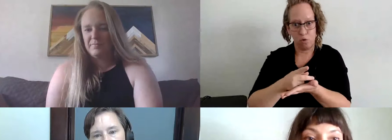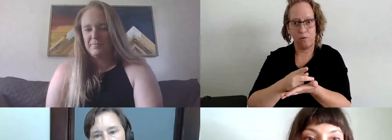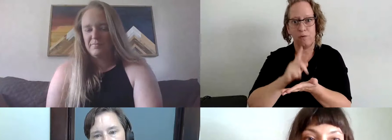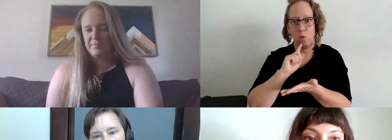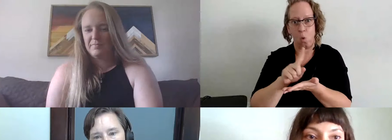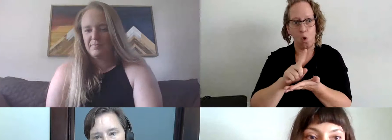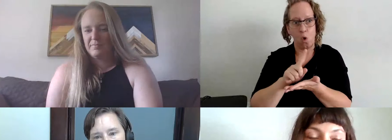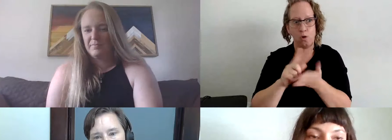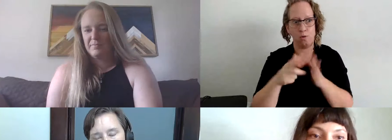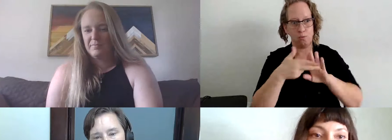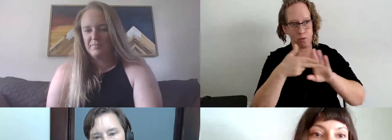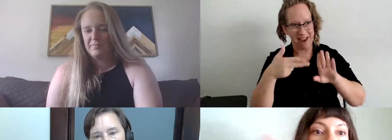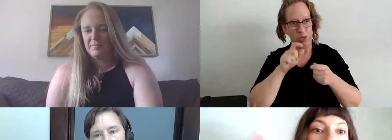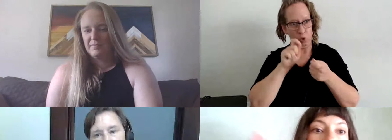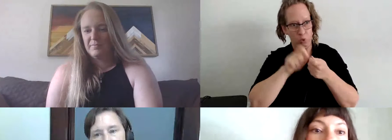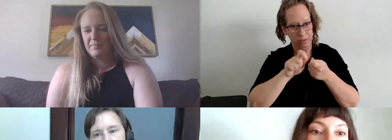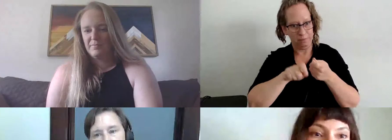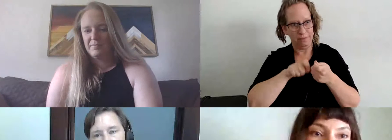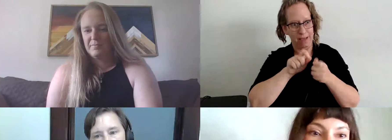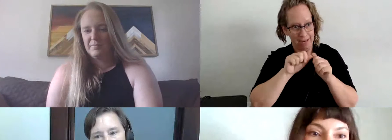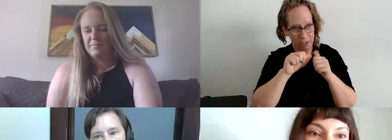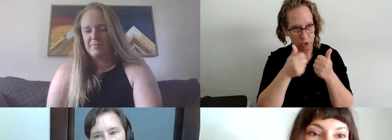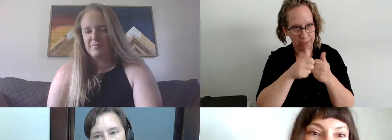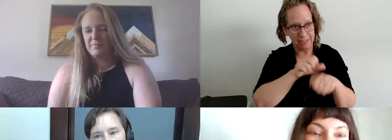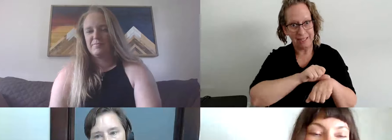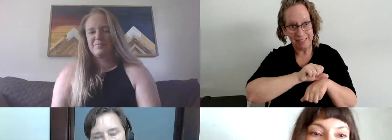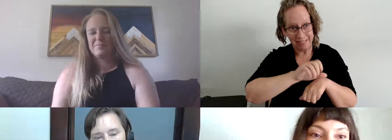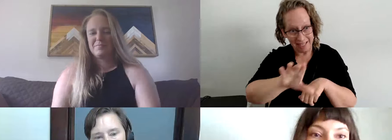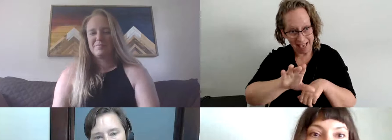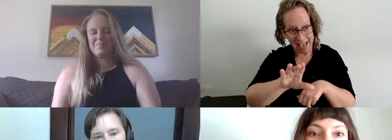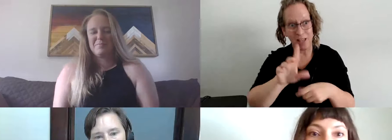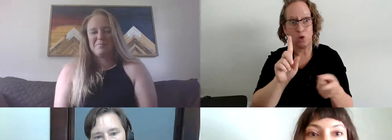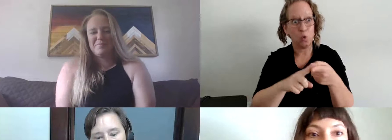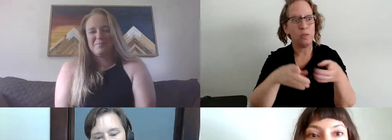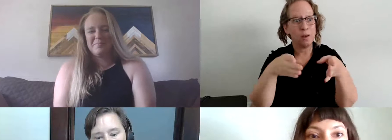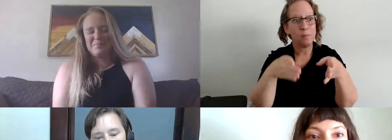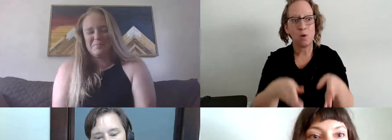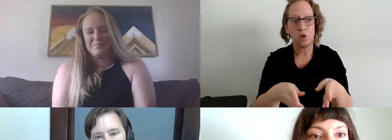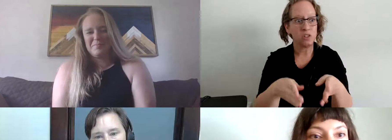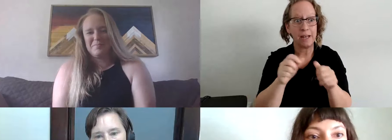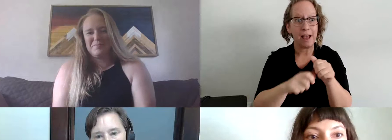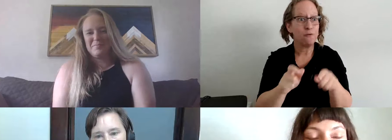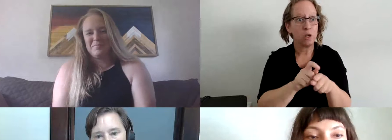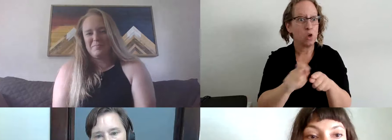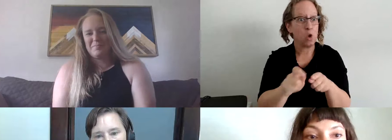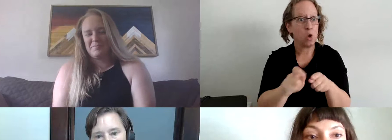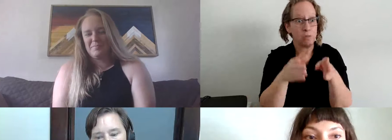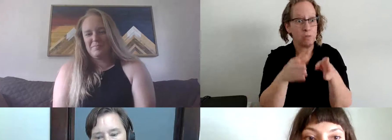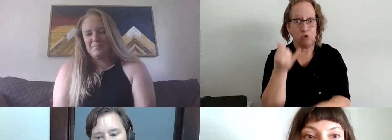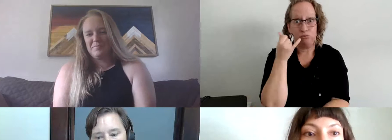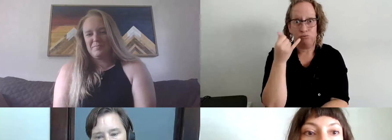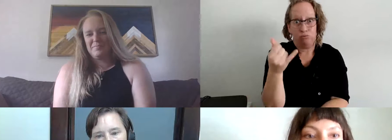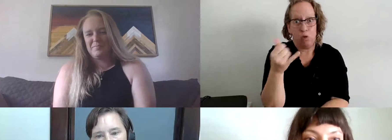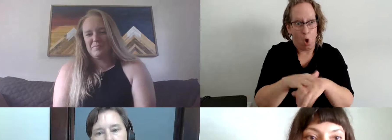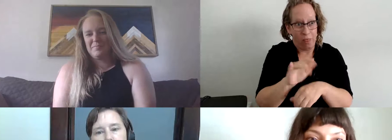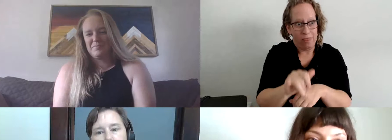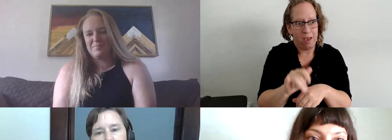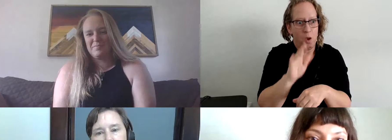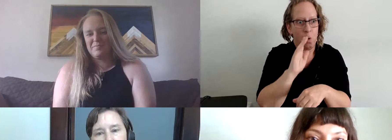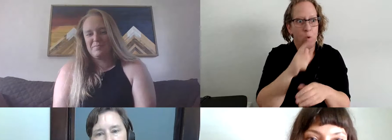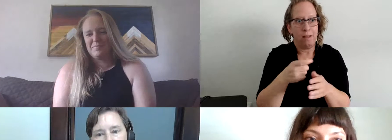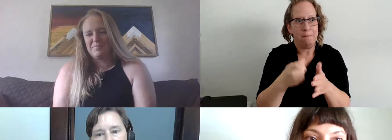gets branded to that agency, gets sent to the individual, and every call that that individual makes on that device will be